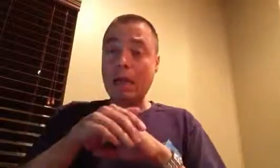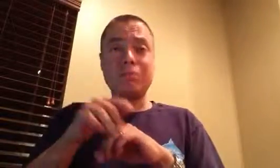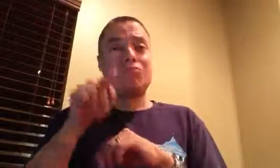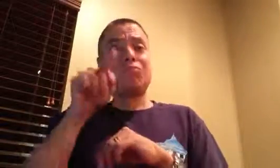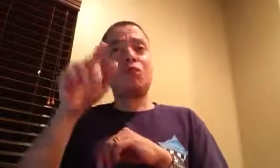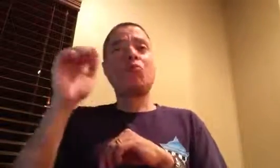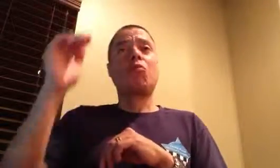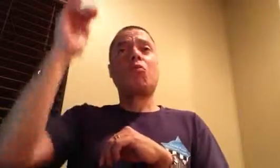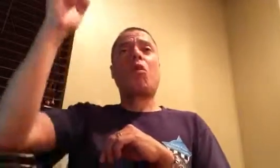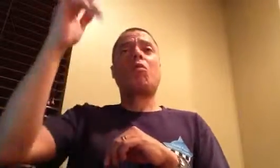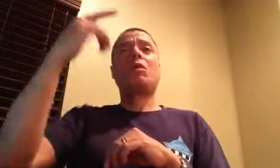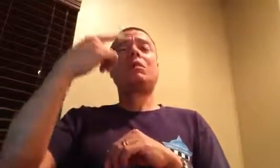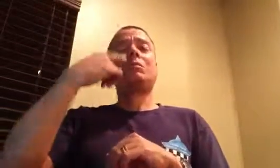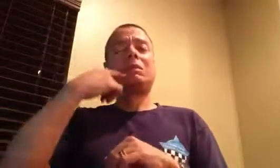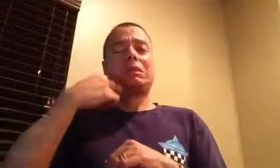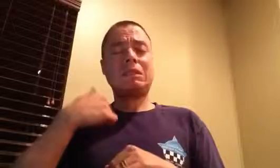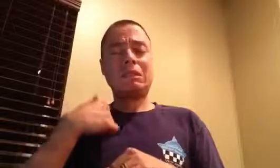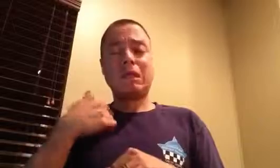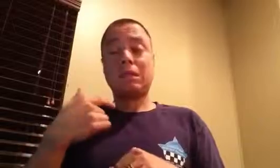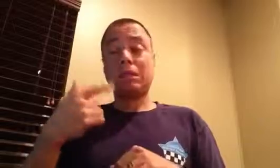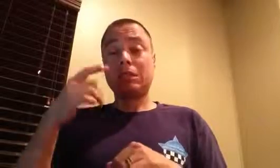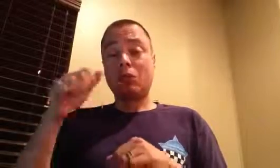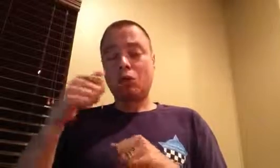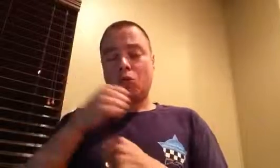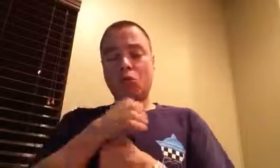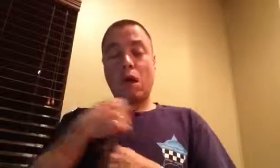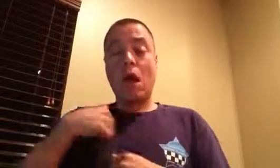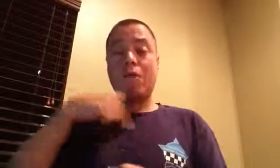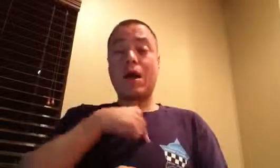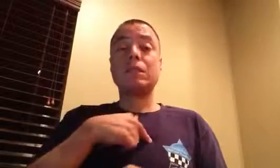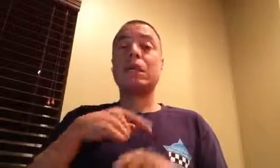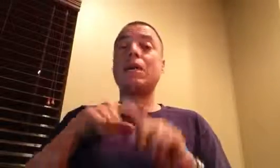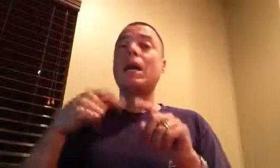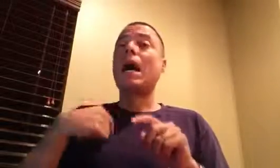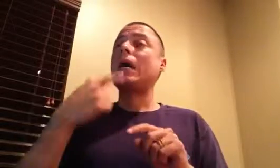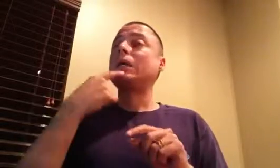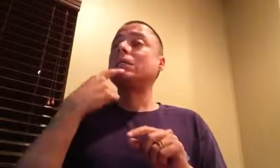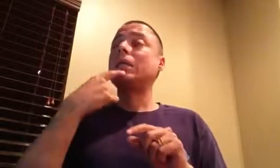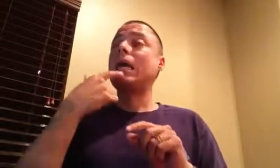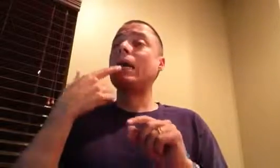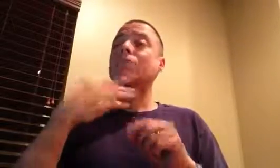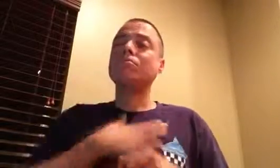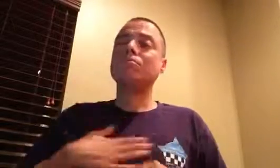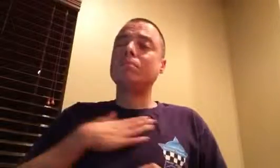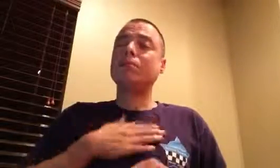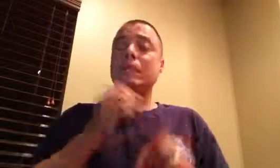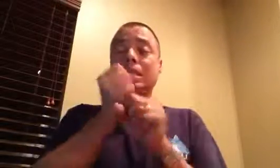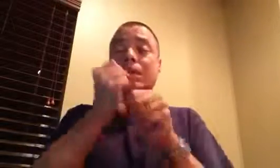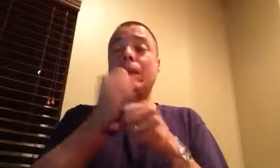you, please, make your actions reflect your words. Thank you. Thank you.